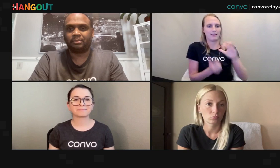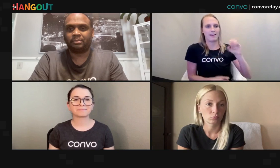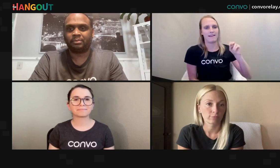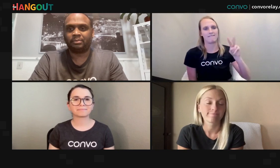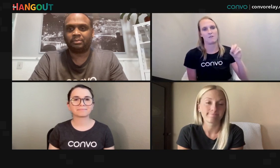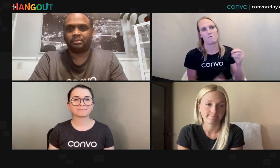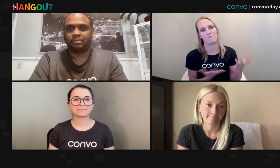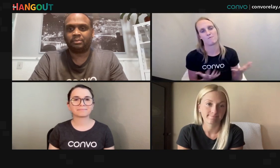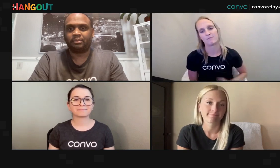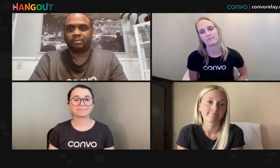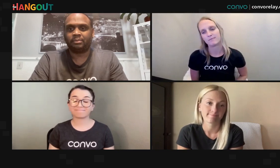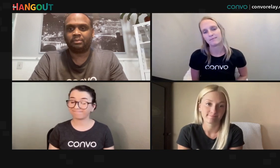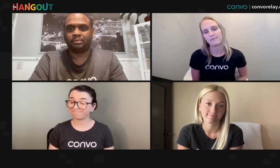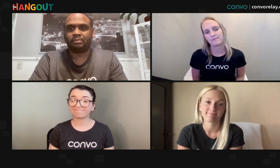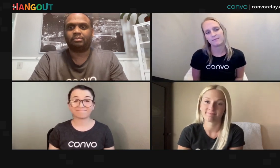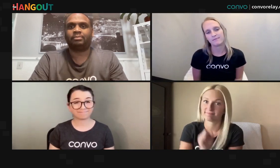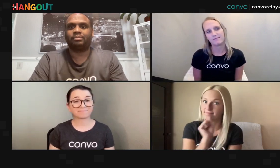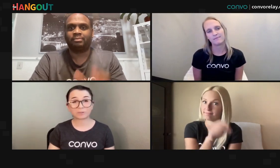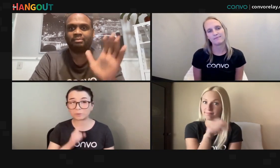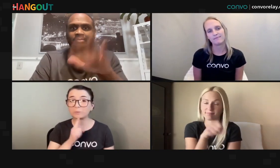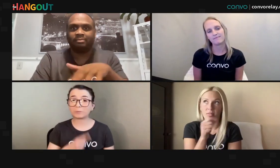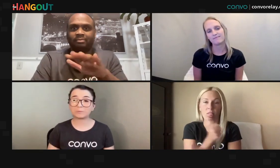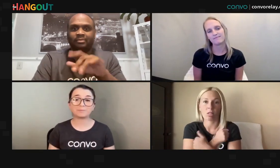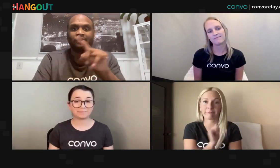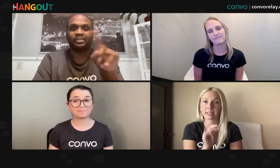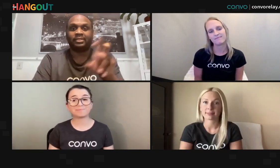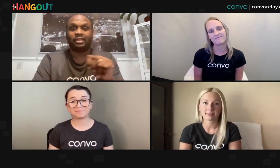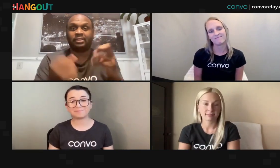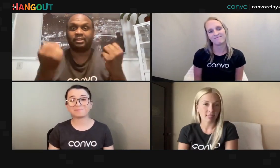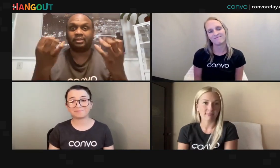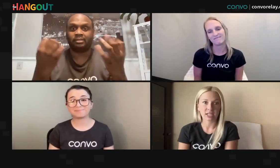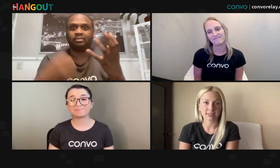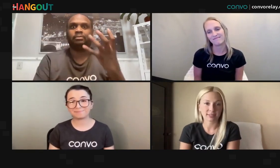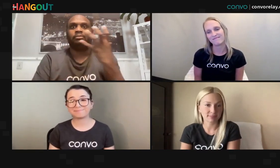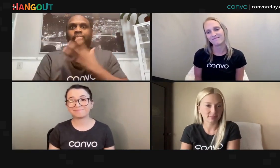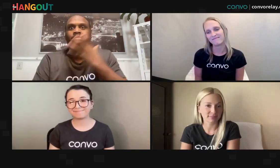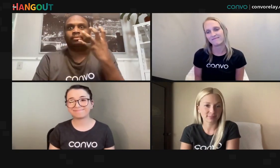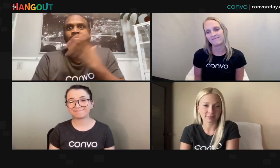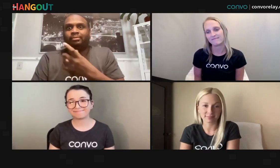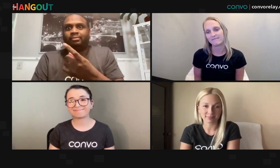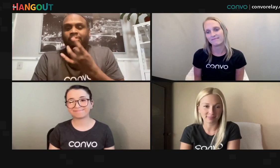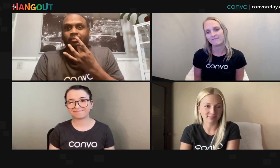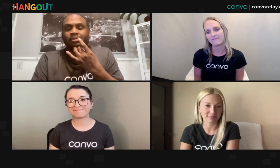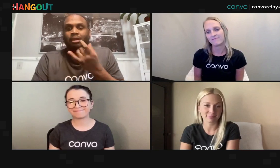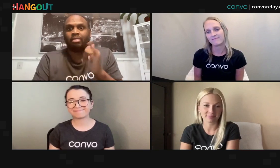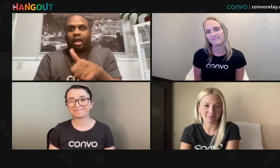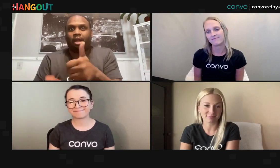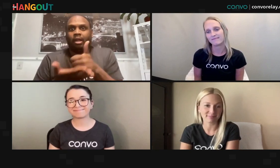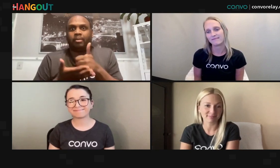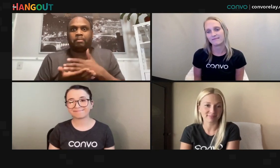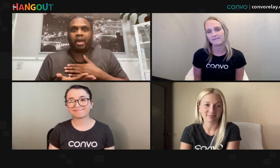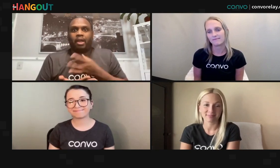able to reach where you want to get to with Combo. Yes, I love it. This is Alexa.